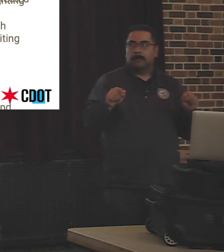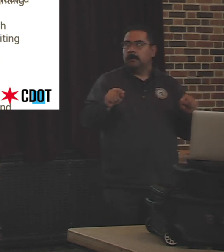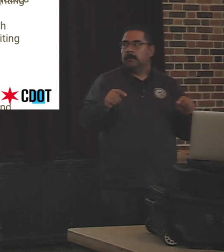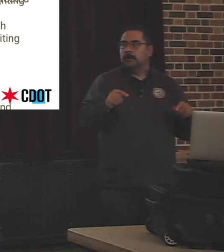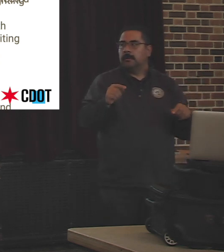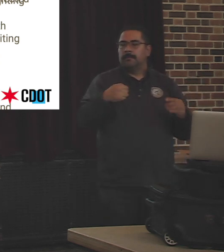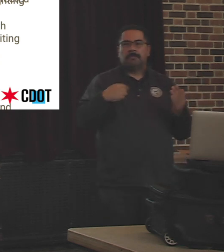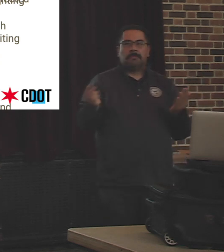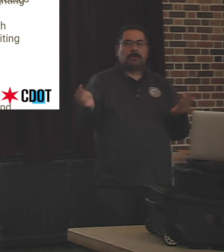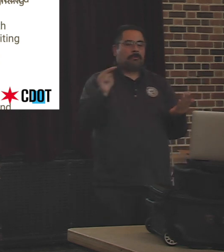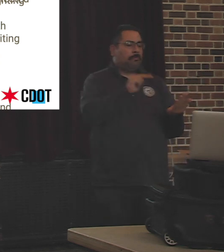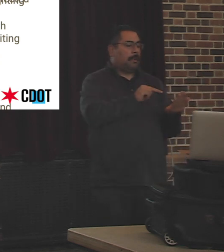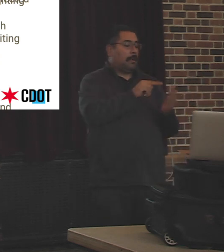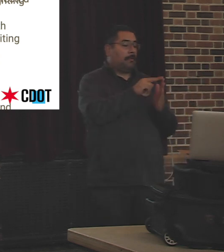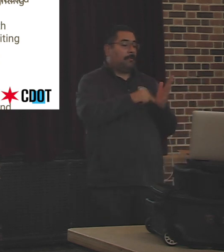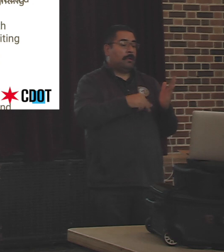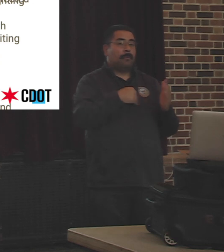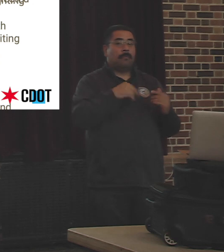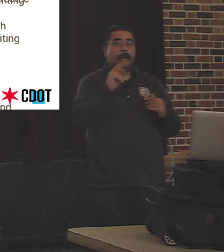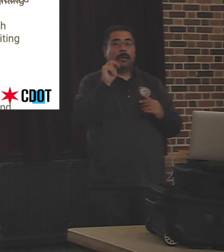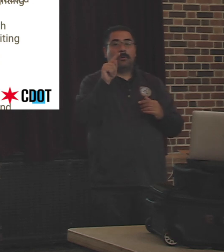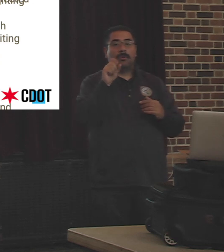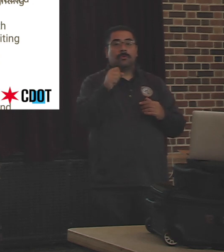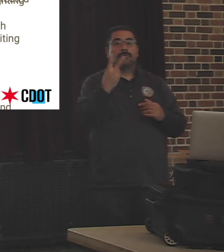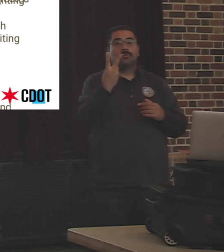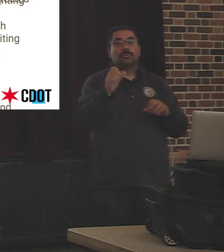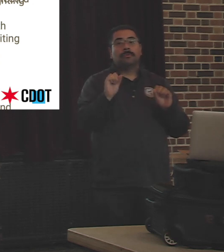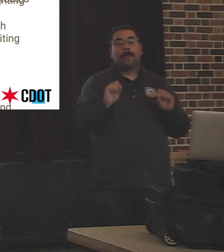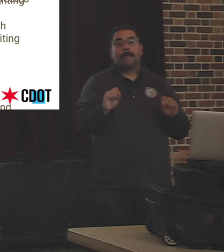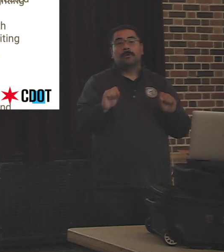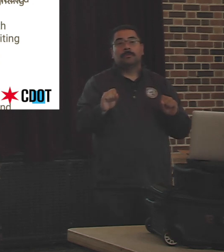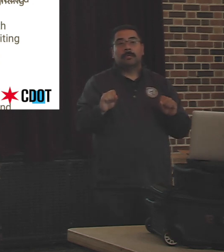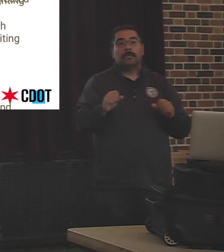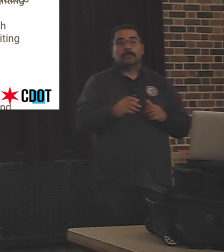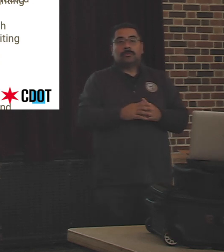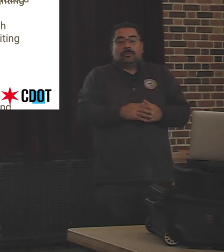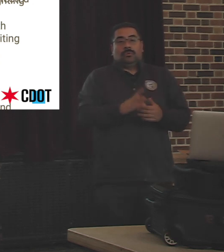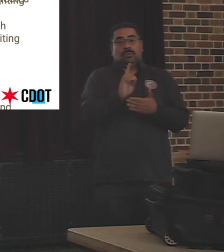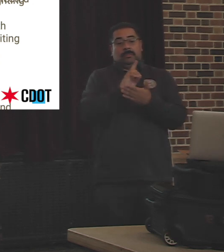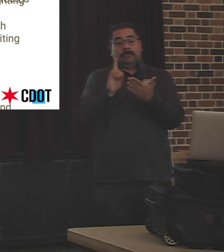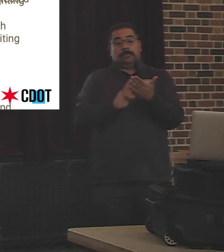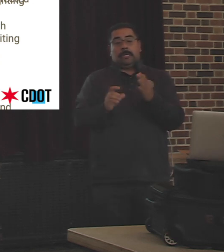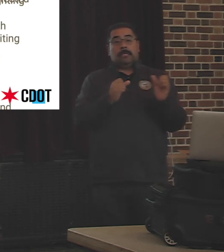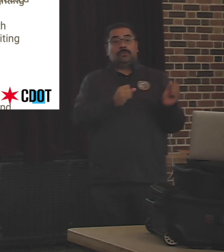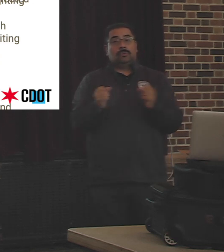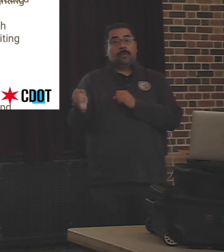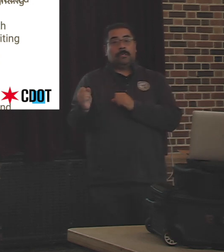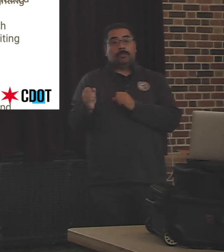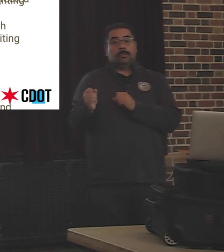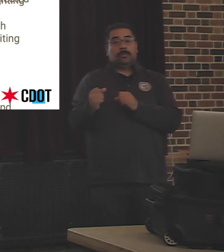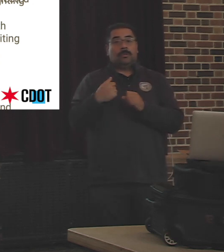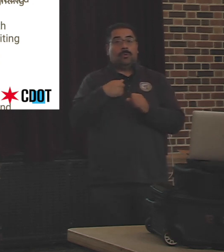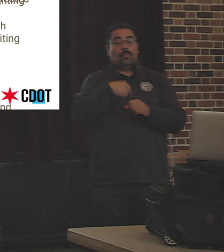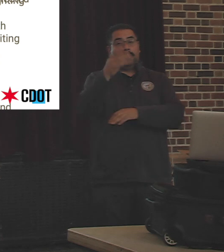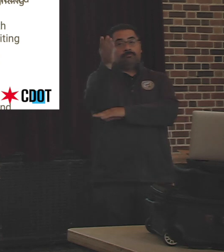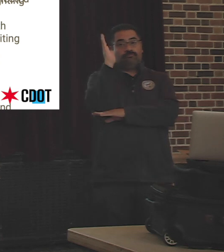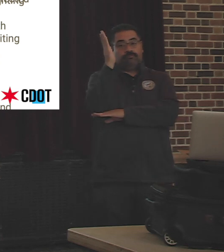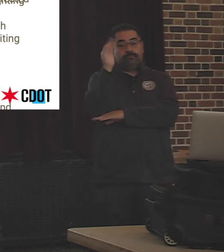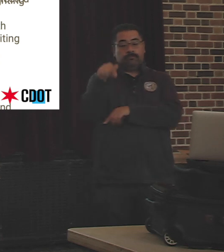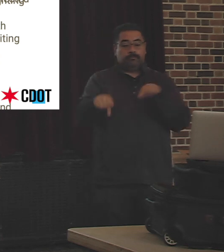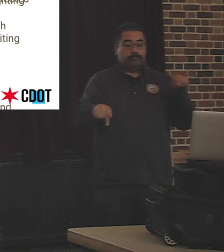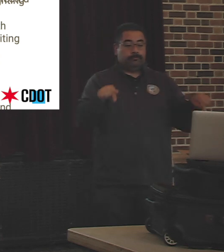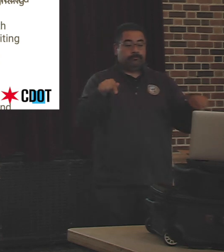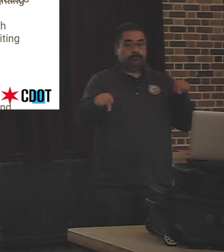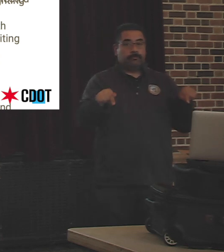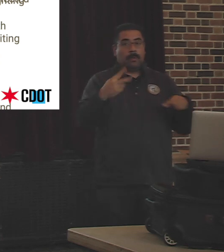my notes here. There were 2 potential baseline design strategies that we presented, and both